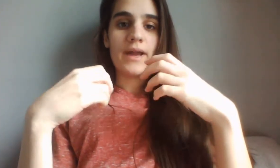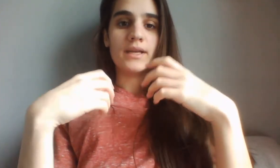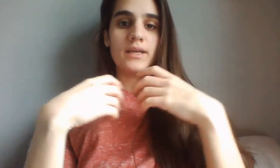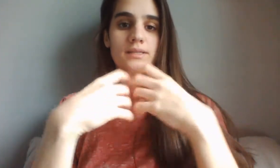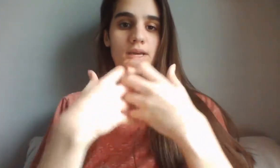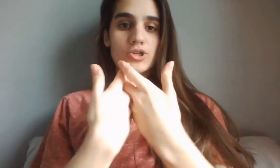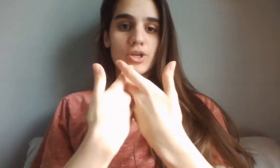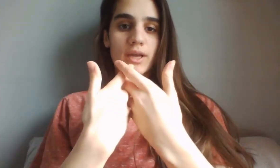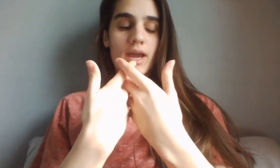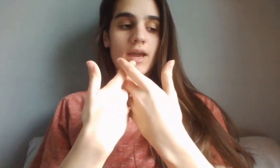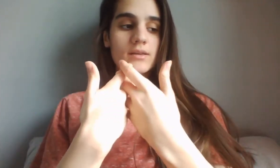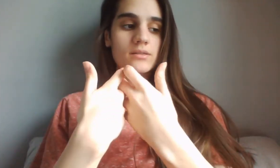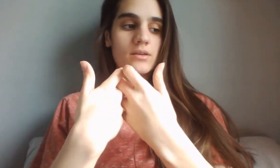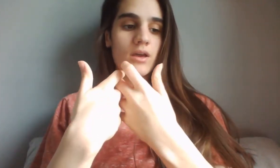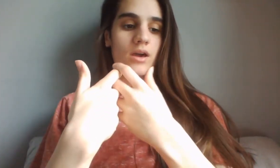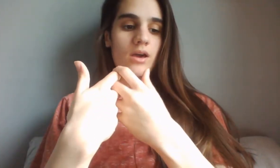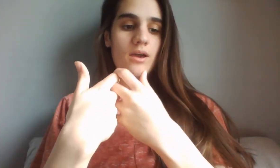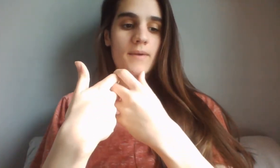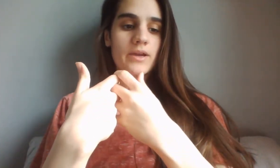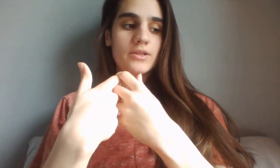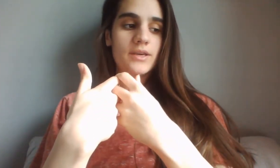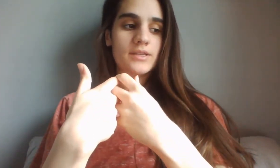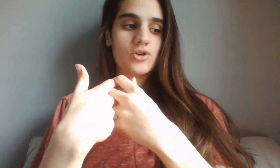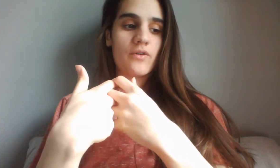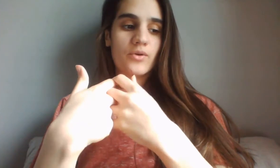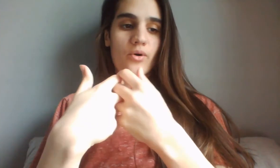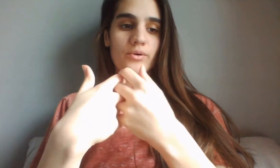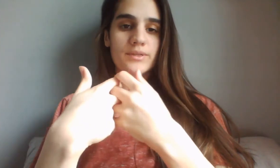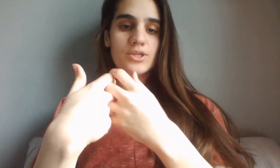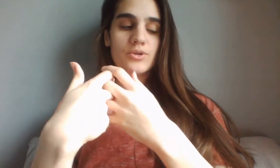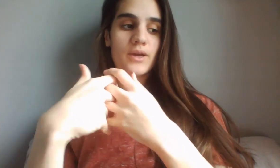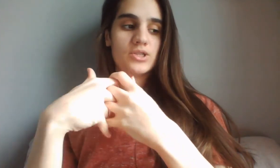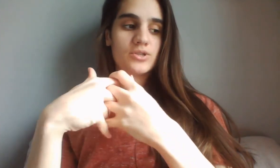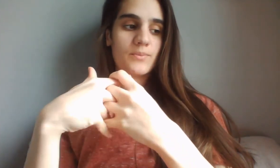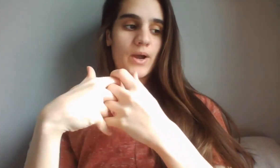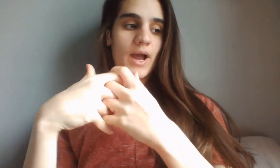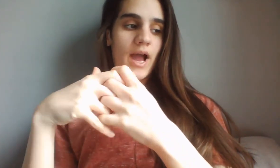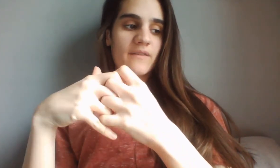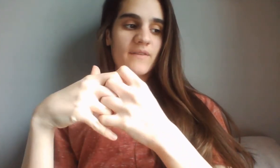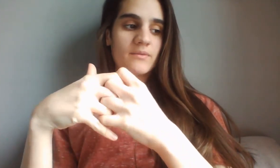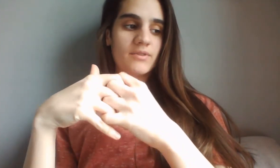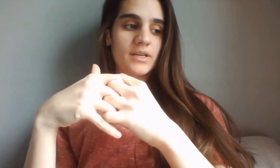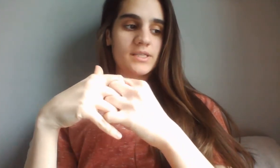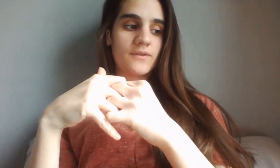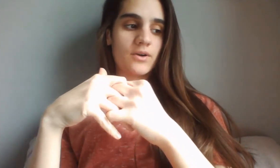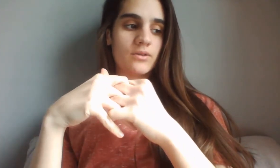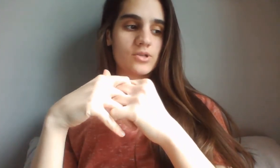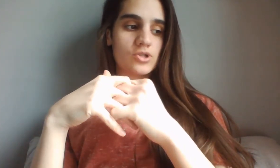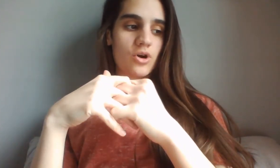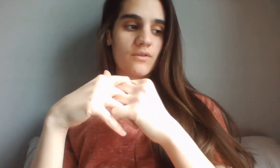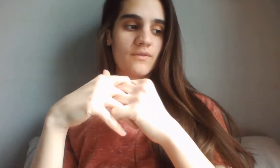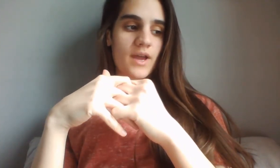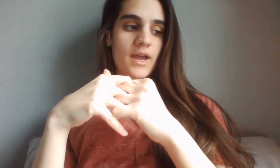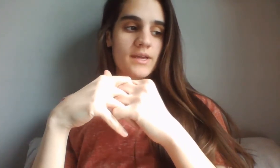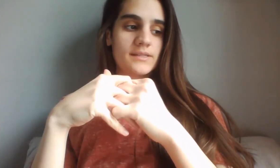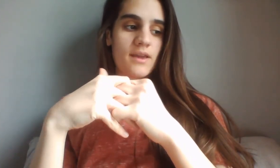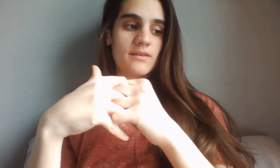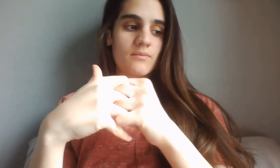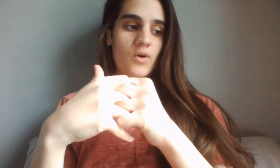any attention, I guess." It's sort of an awkward situation, but I found it really difficult to sort of say words